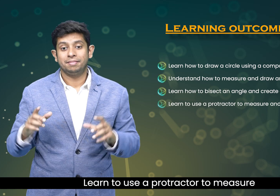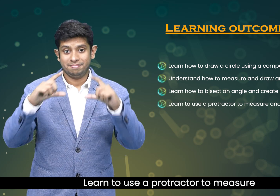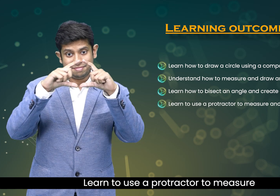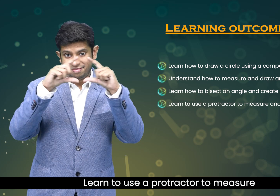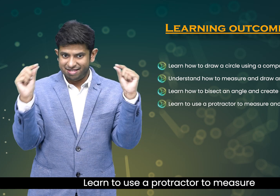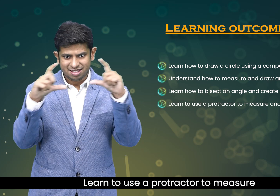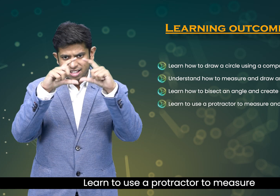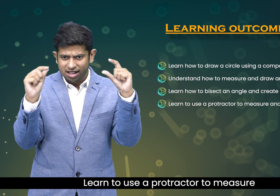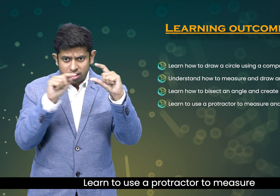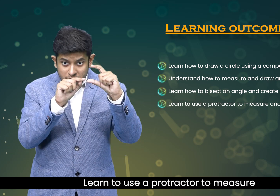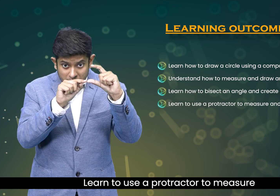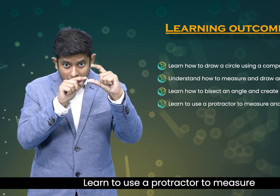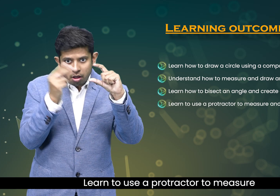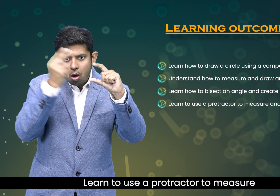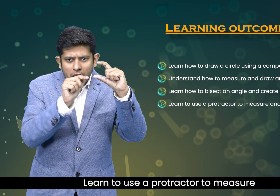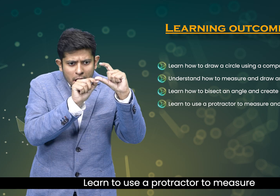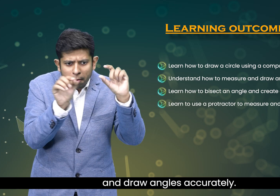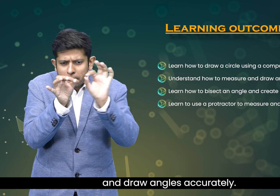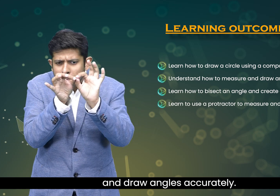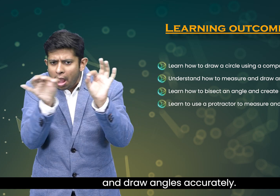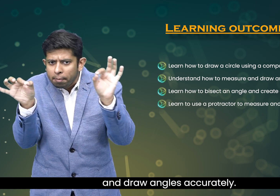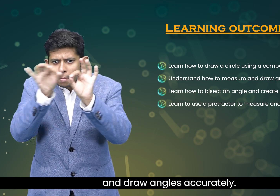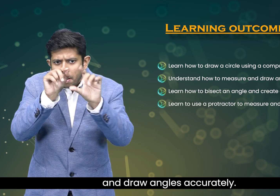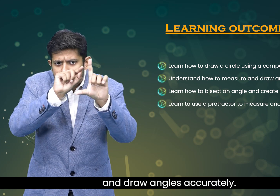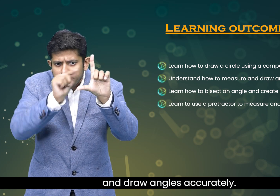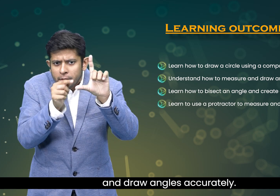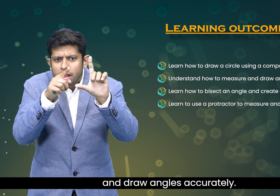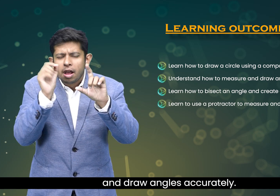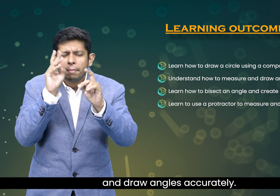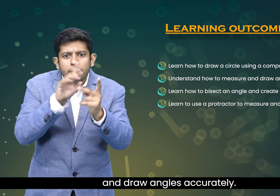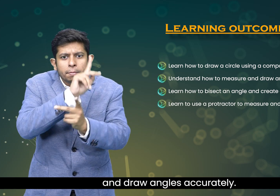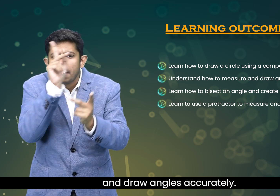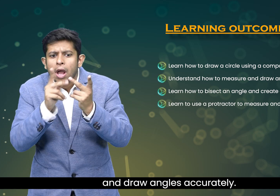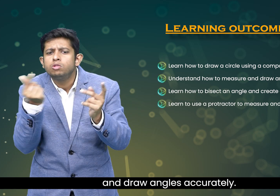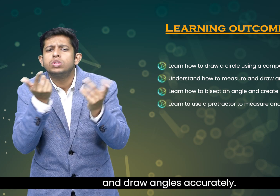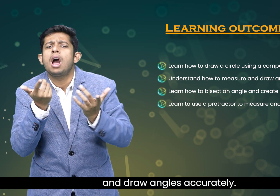Learn to use a protractor to measure and draw angles accurately.